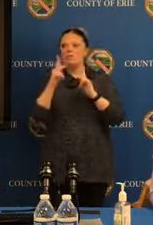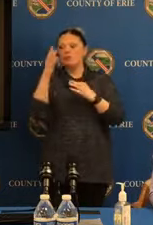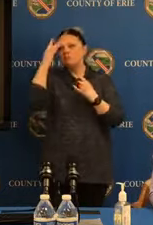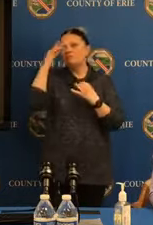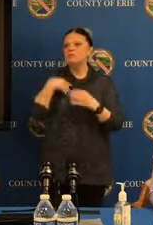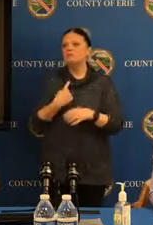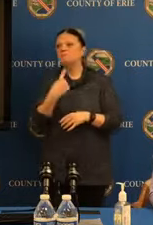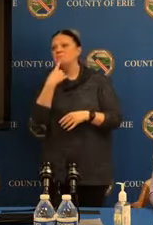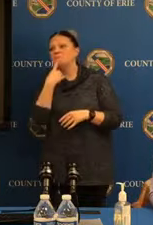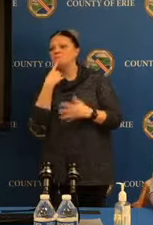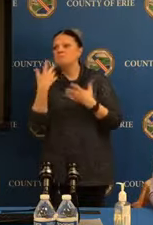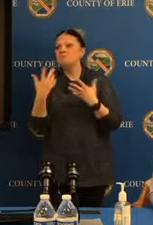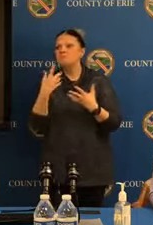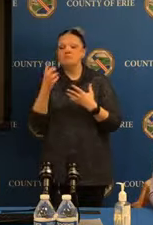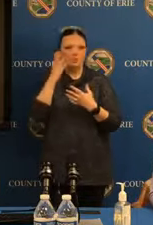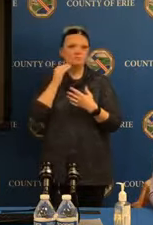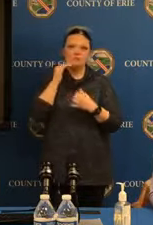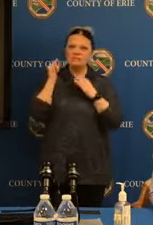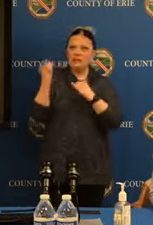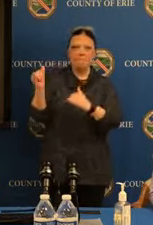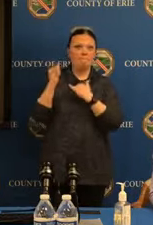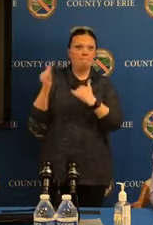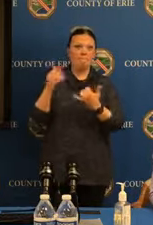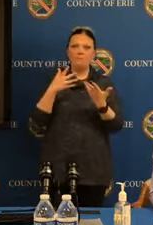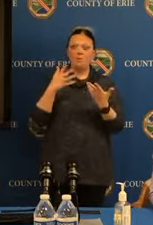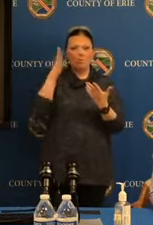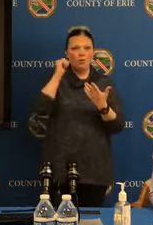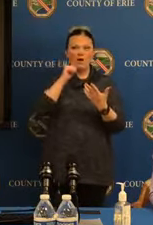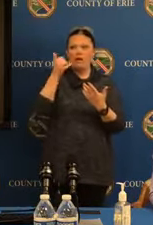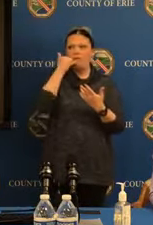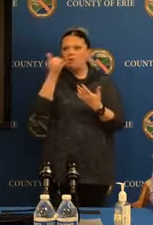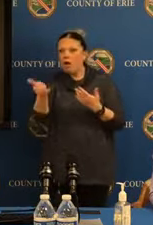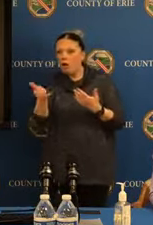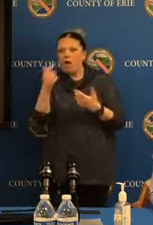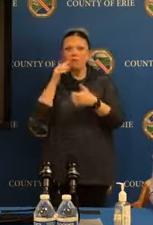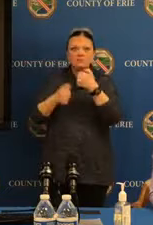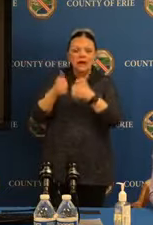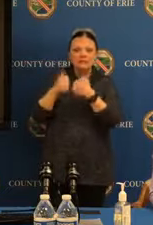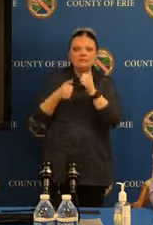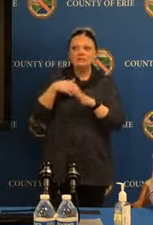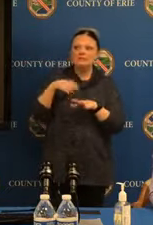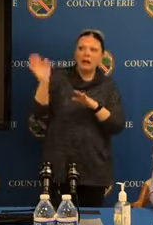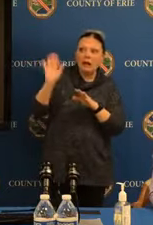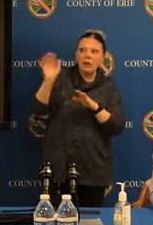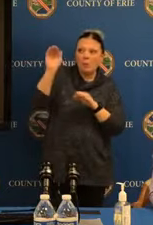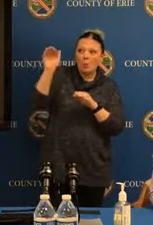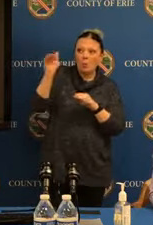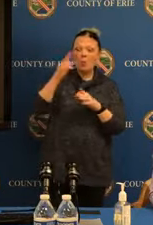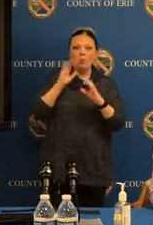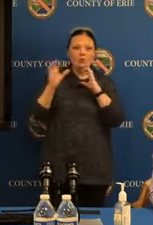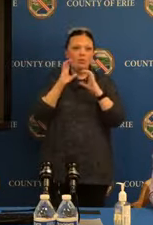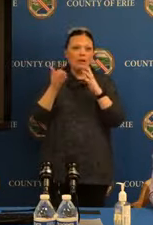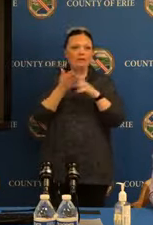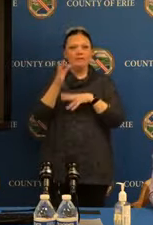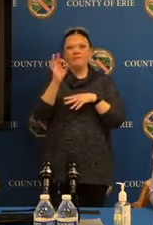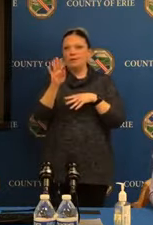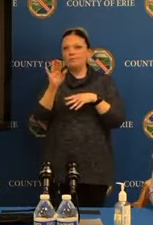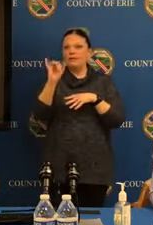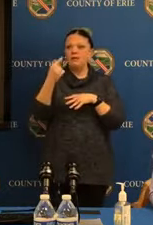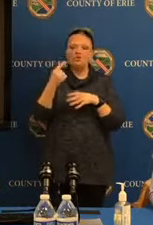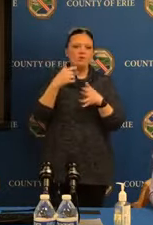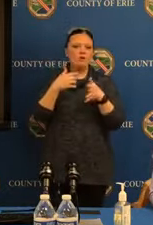miss are going through the same thing. So, you know, give them a shout out, give them a call, text them, communicate by Facebook or